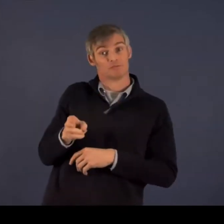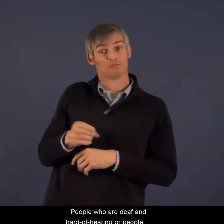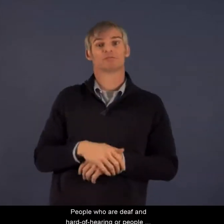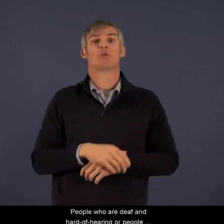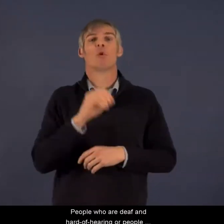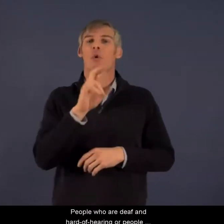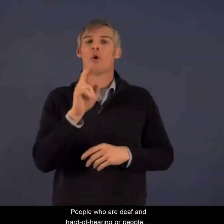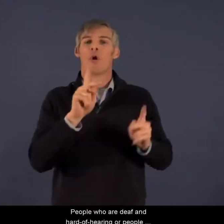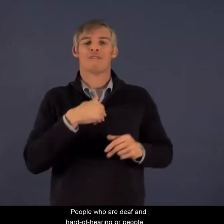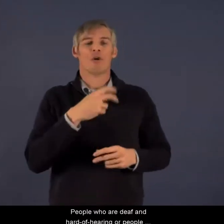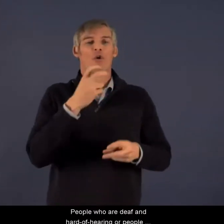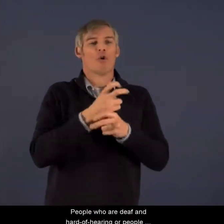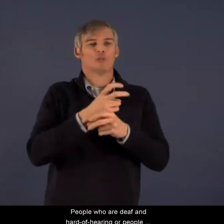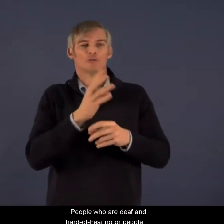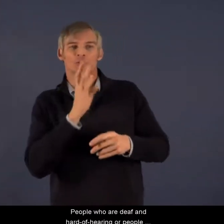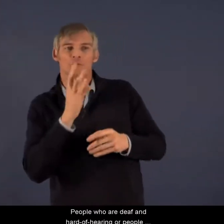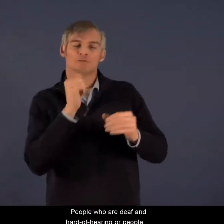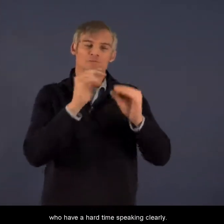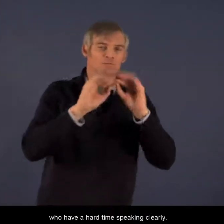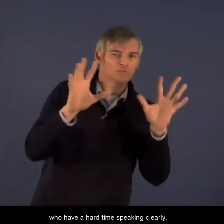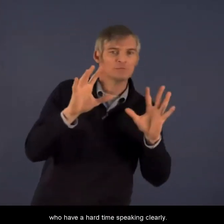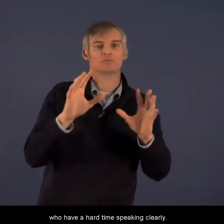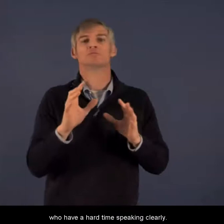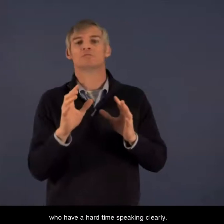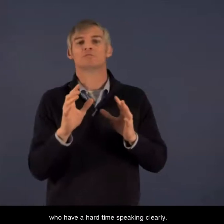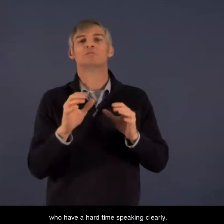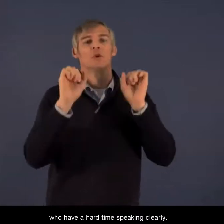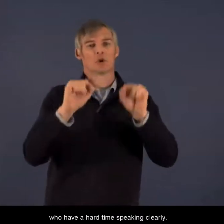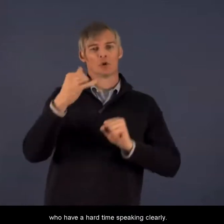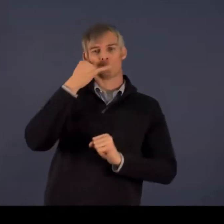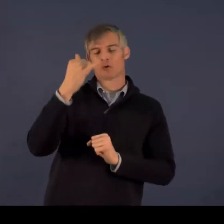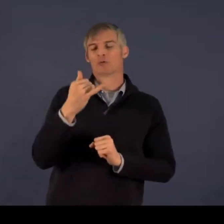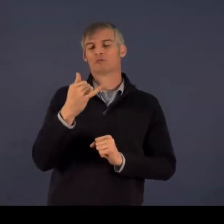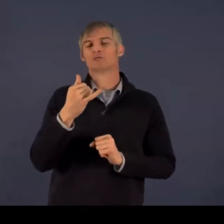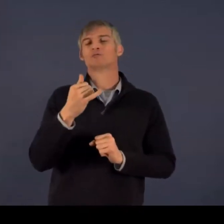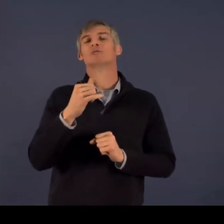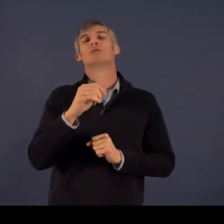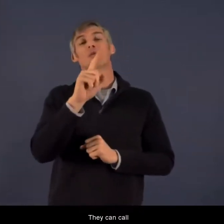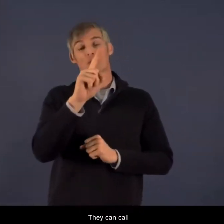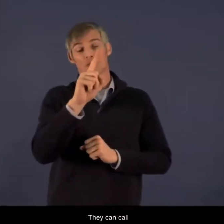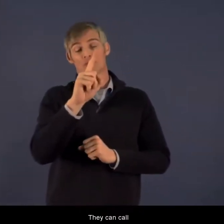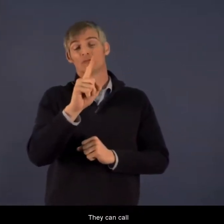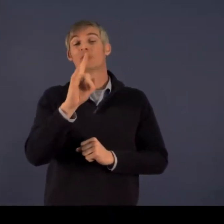For people who are deaf and hard of hearing, or people who have a hard time speaking clearly, they can call